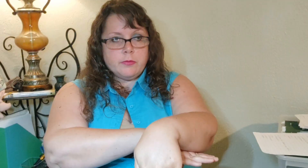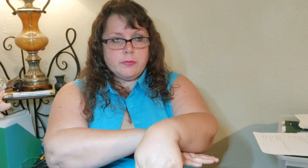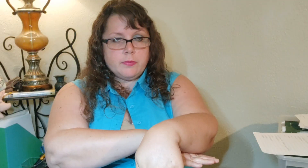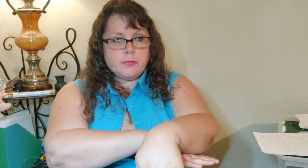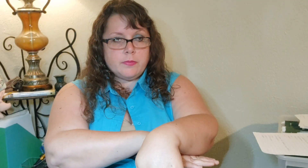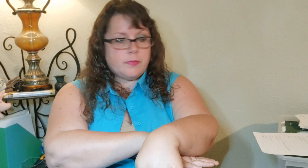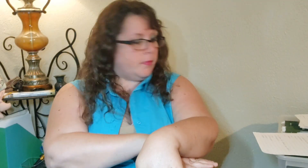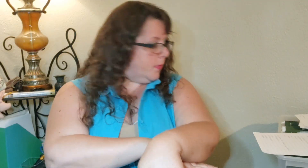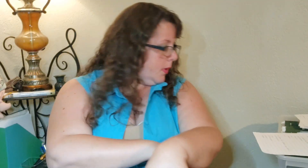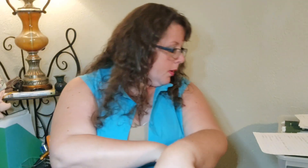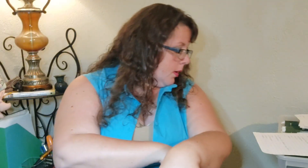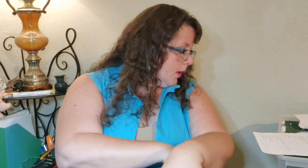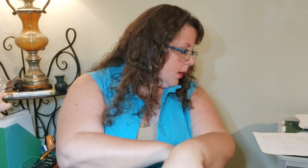afternoon,